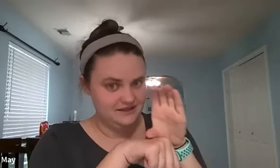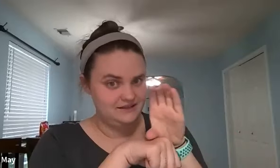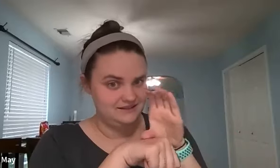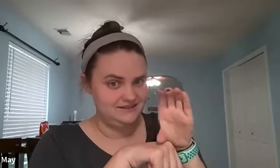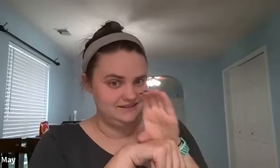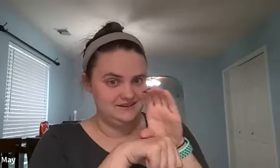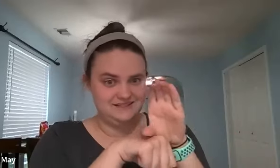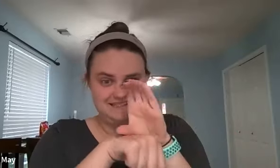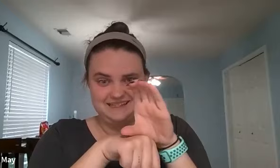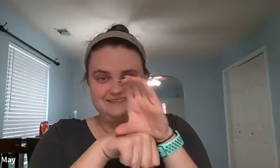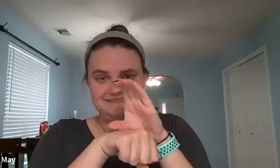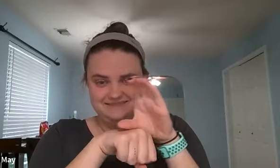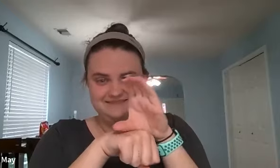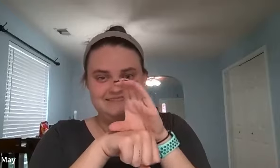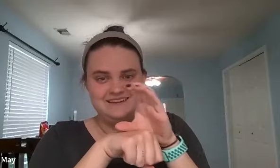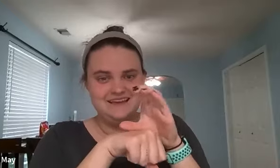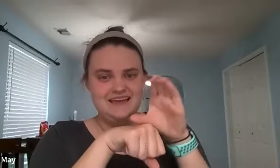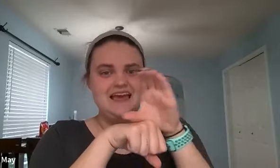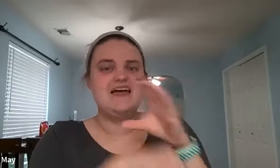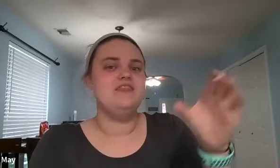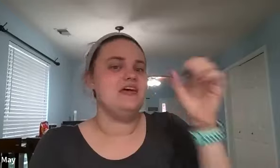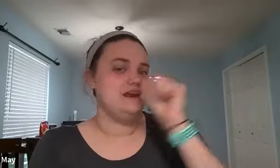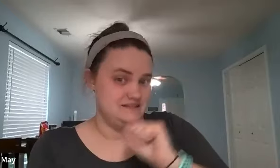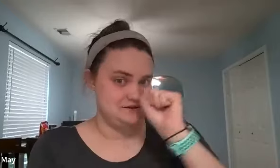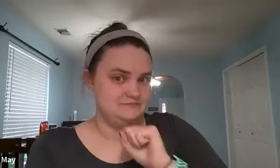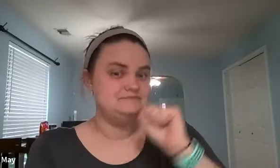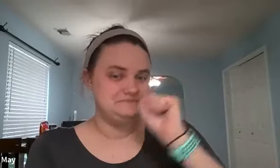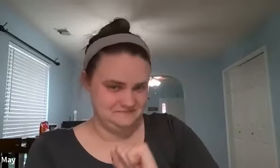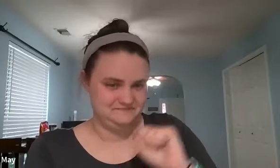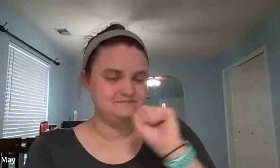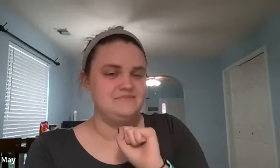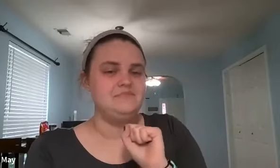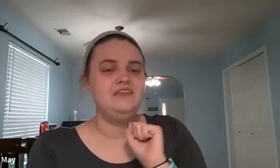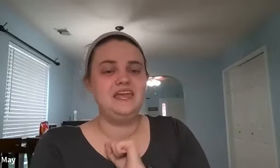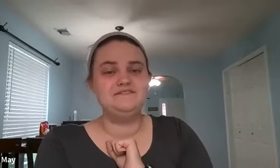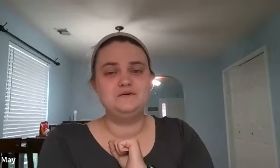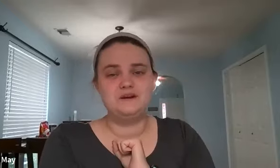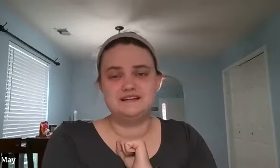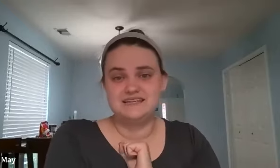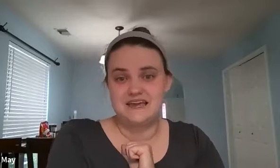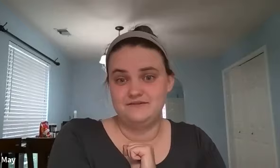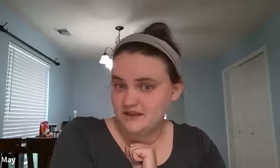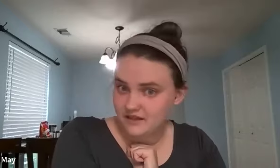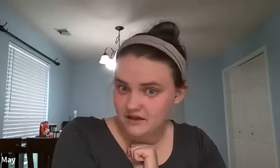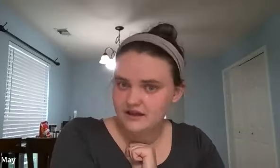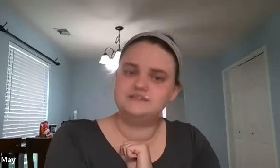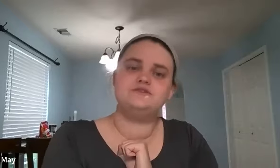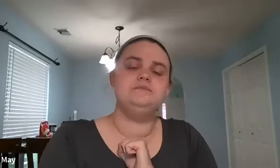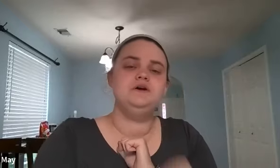chocolate, or C, and then ice cream. If you were going to say vanilla ice cream,